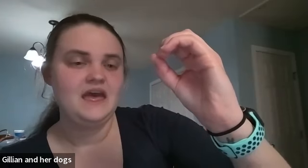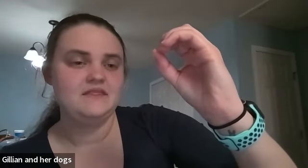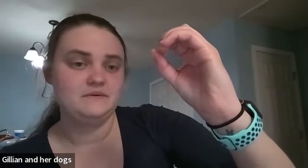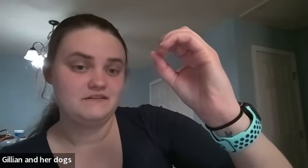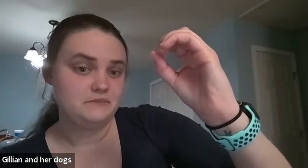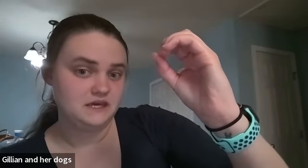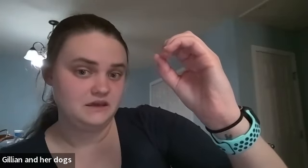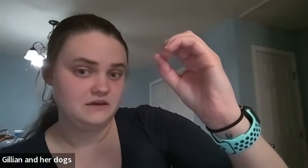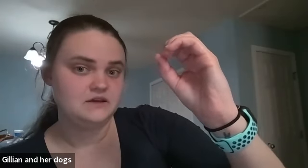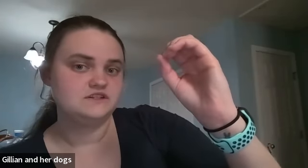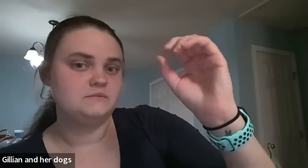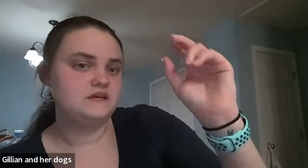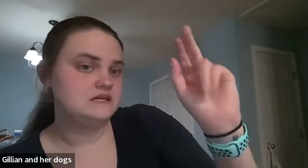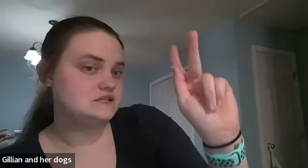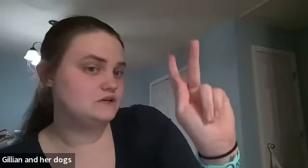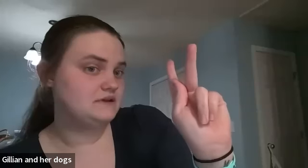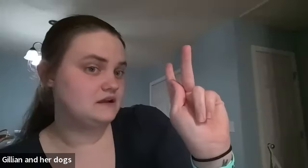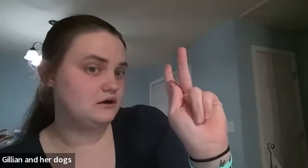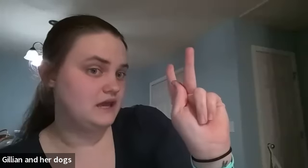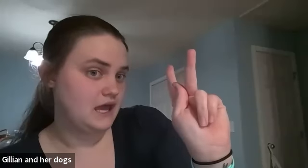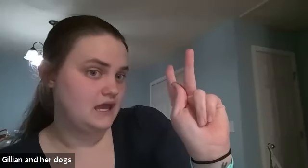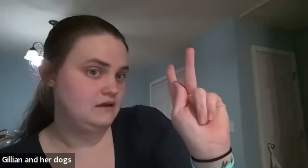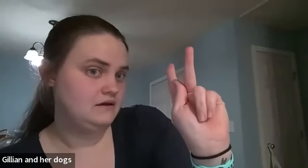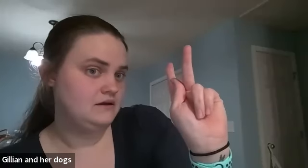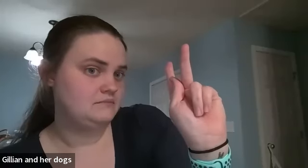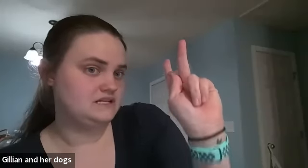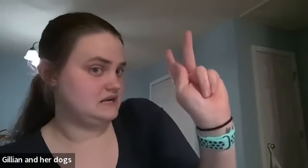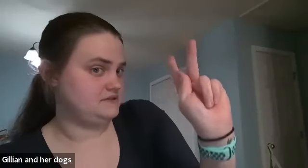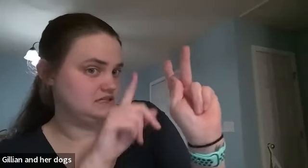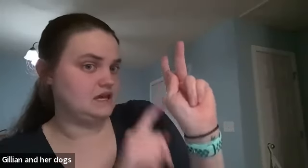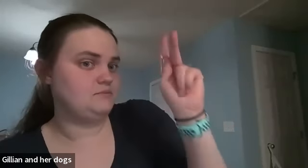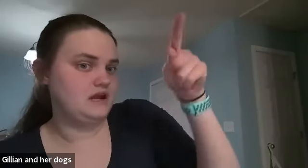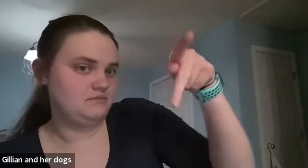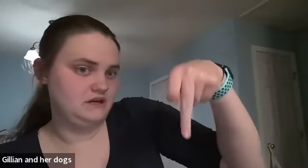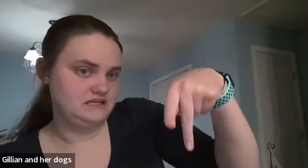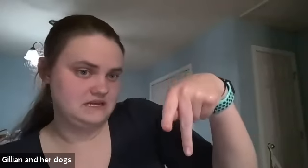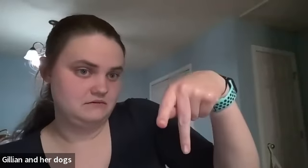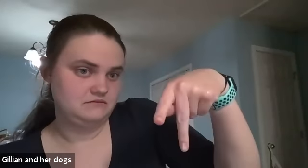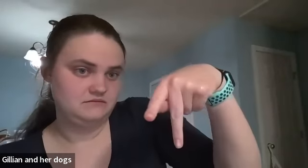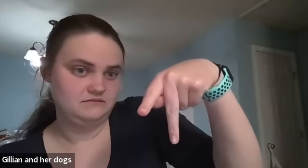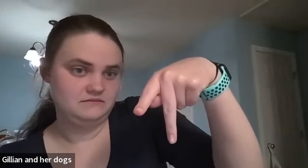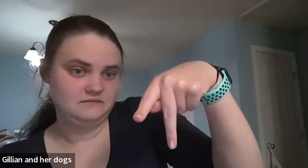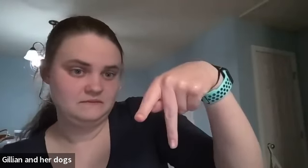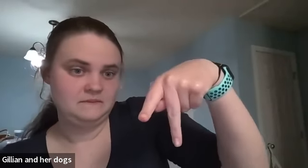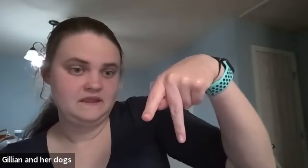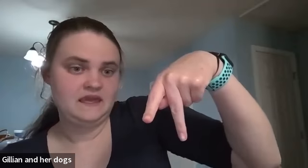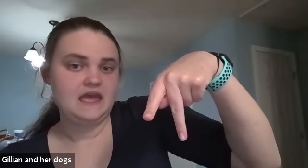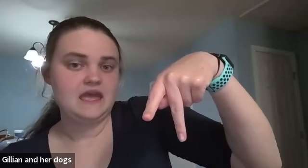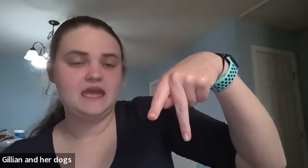And then we have P. So P is going to be like our K, but instead of it sticking up, we're now putting it down. And